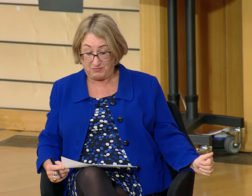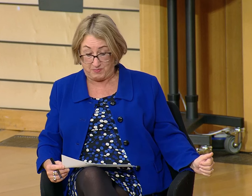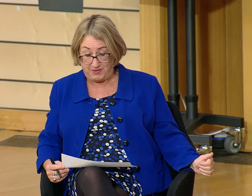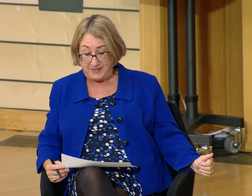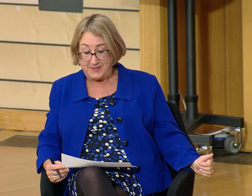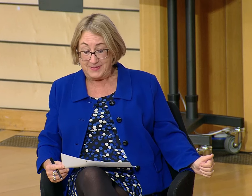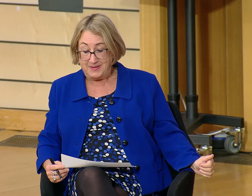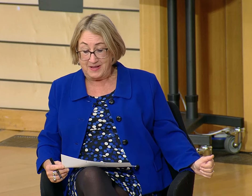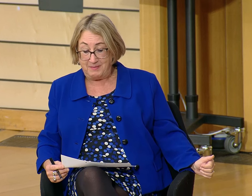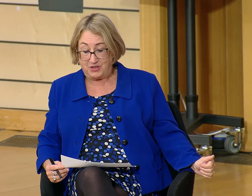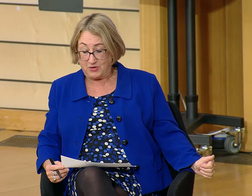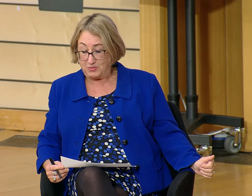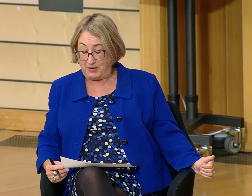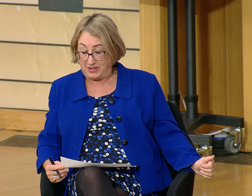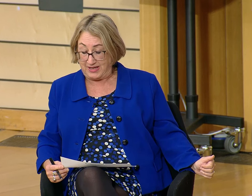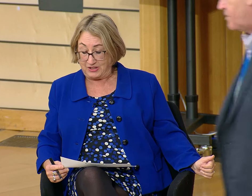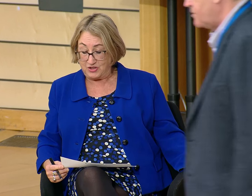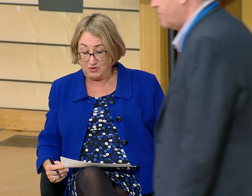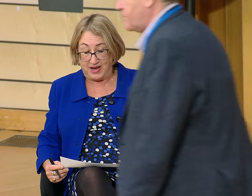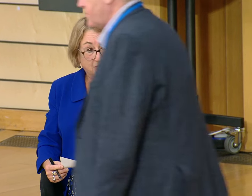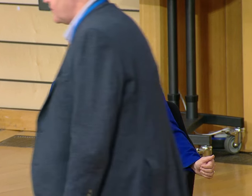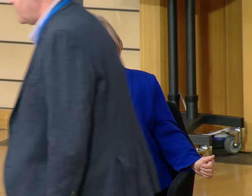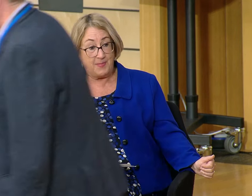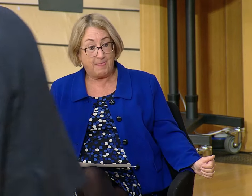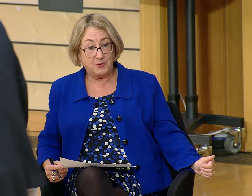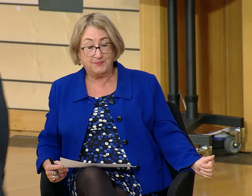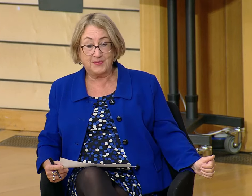chamber proper. Because what I would like to do now,